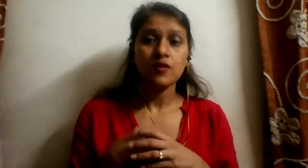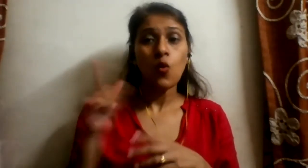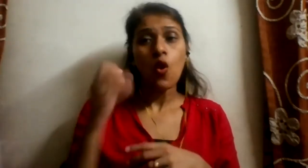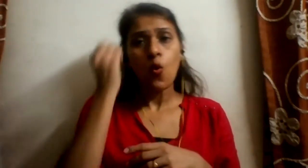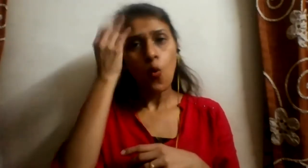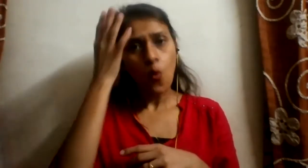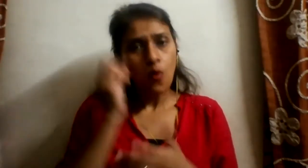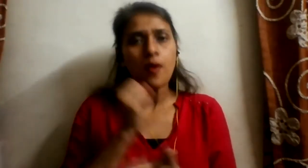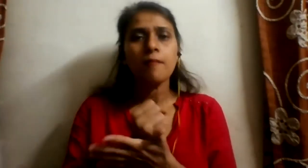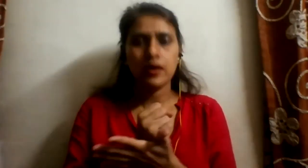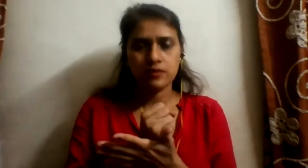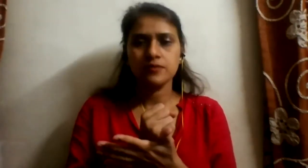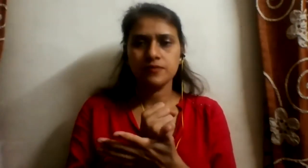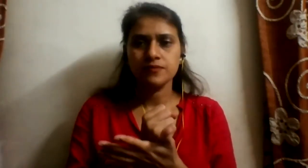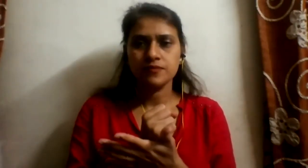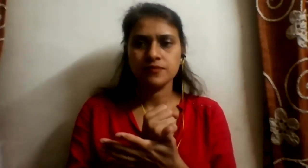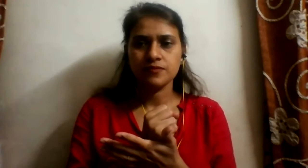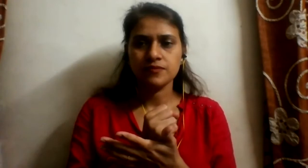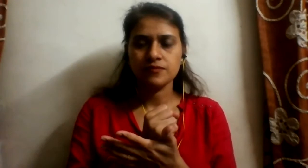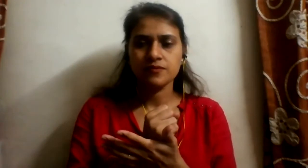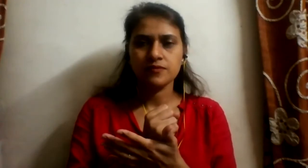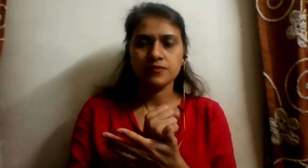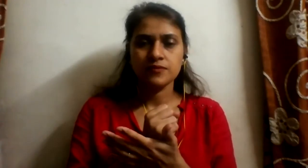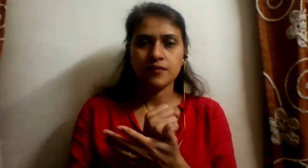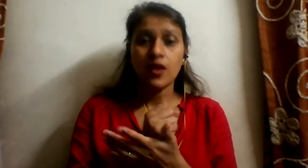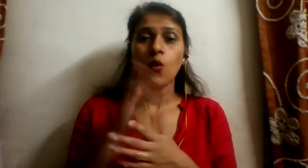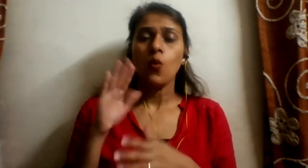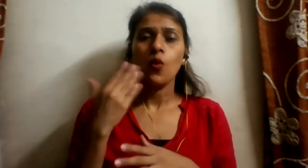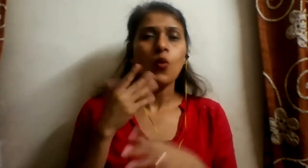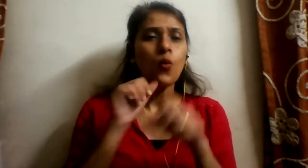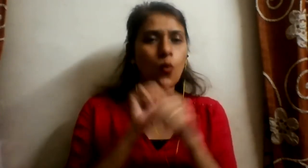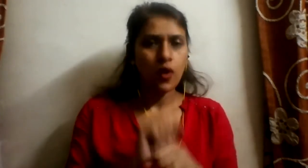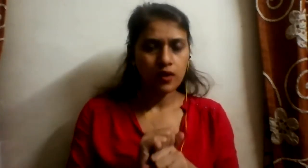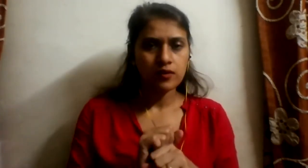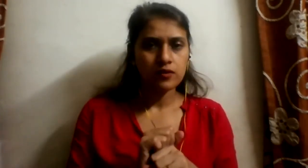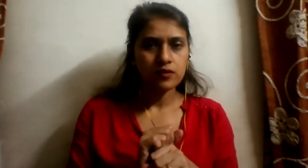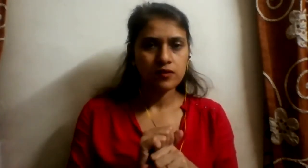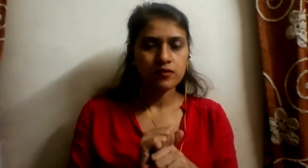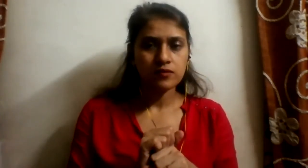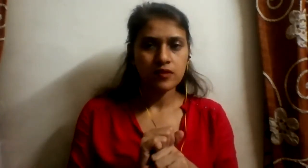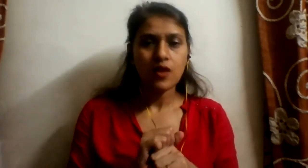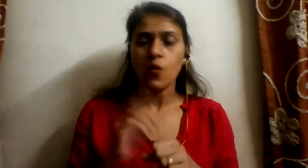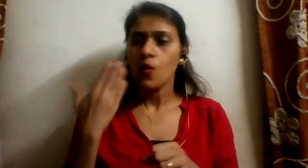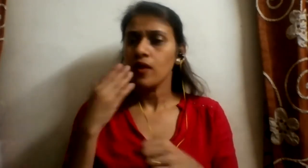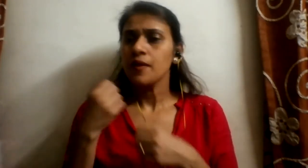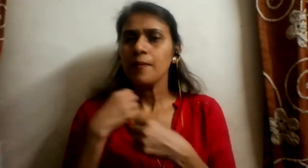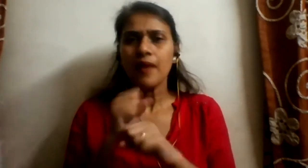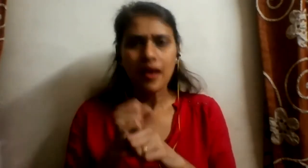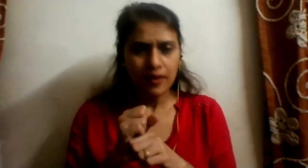all as sectors can work on it and create awareness. We were conducting, and I'm sure through legal